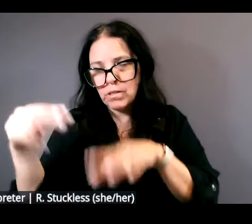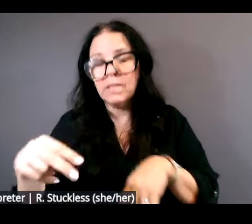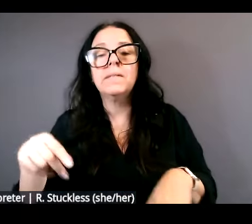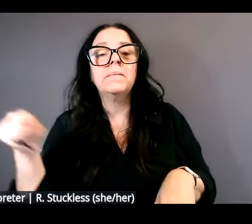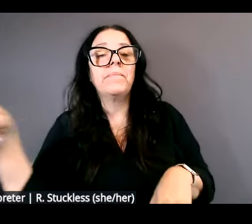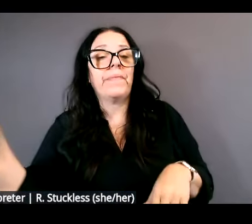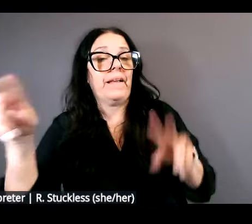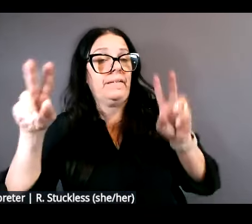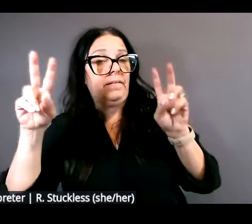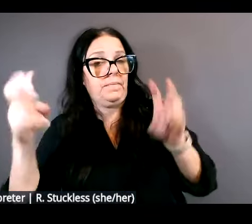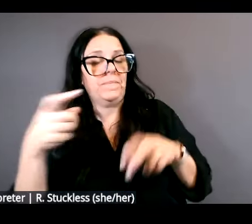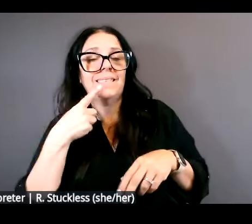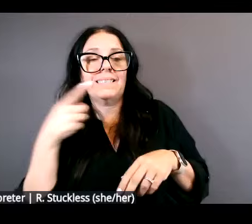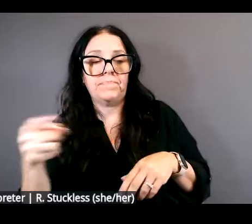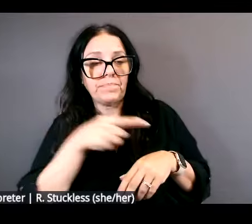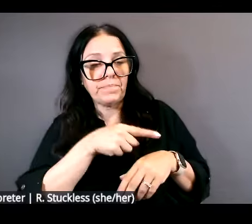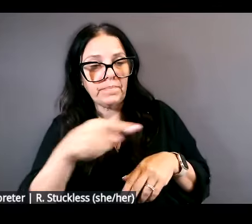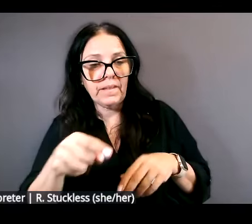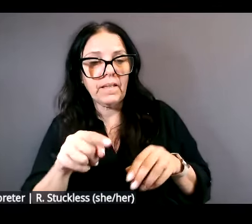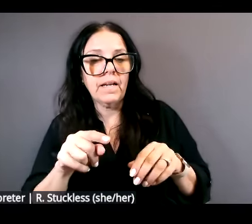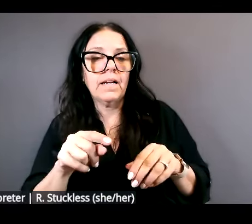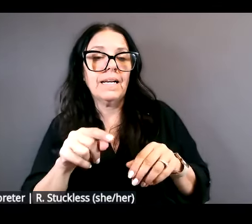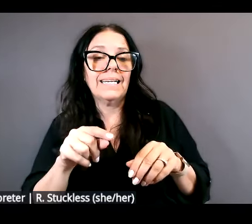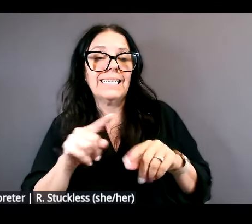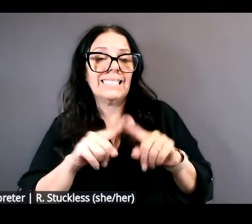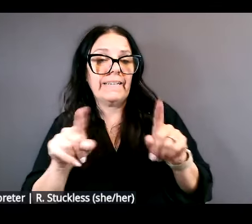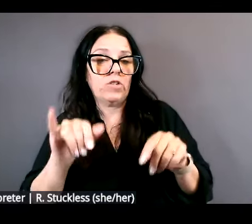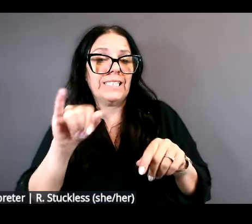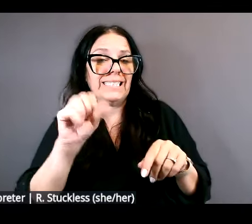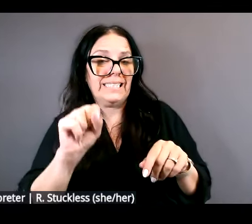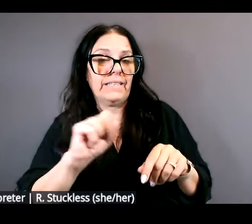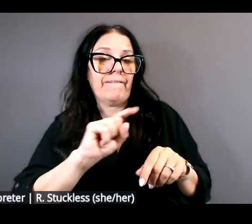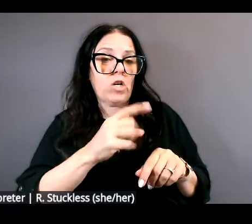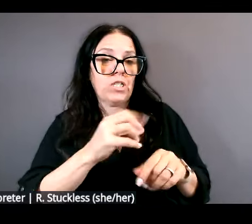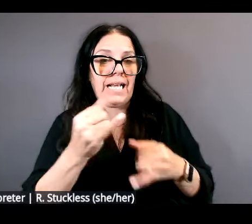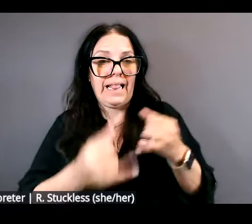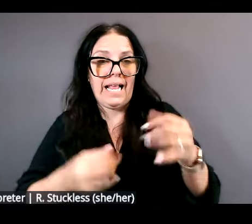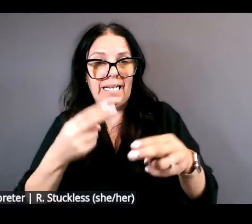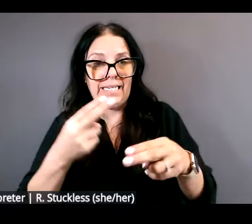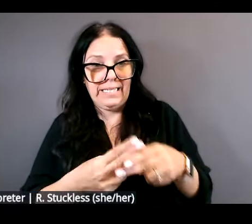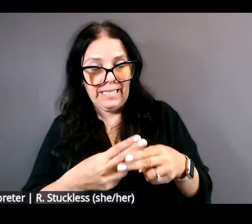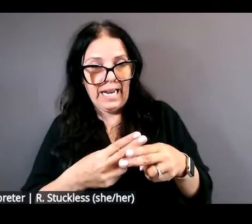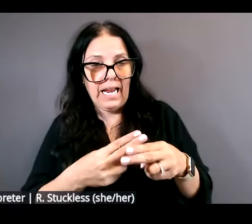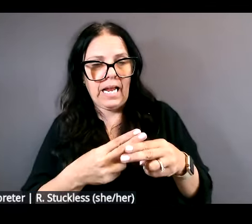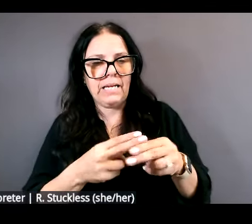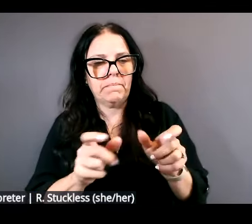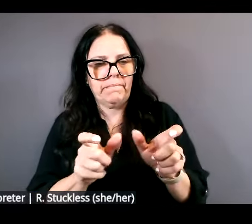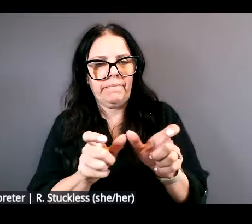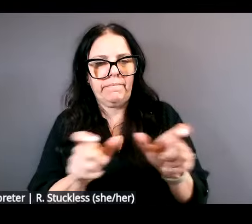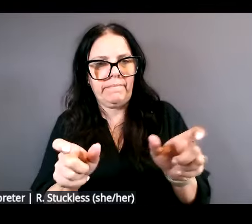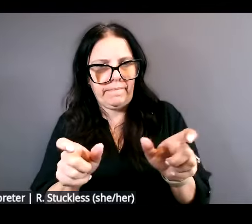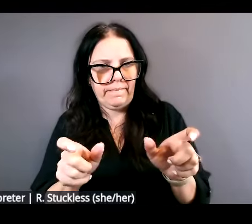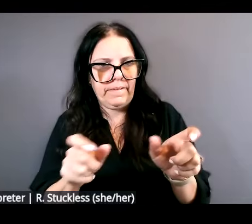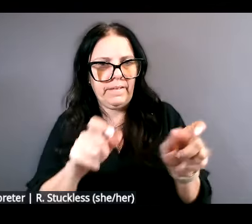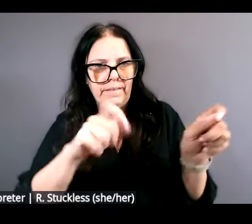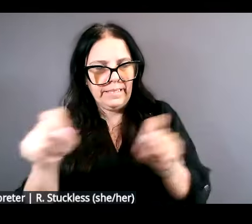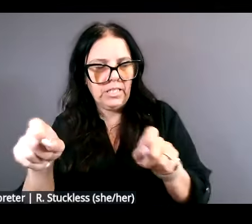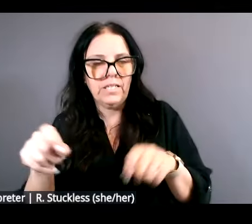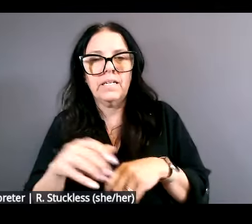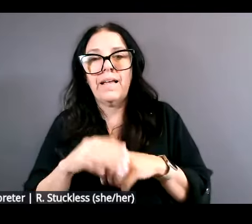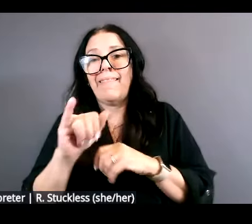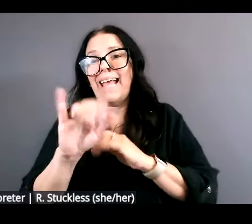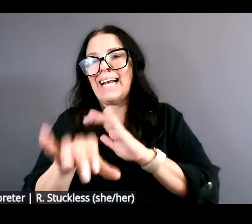clear first and last name separated by a break in the writing contained in the signature on the petitions. The characteristic is not